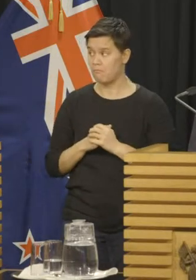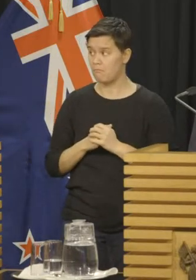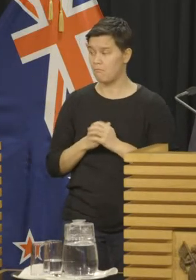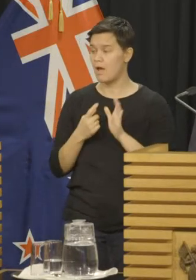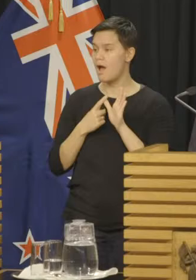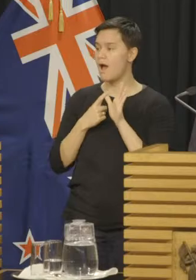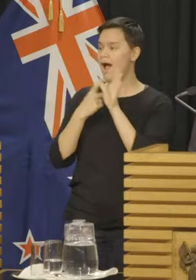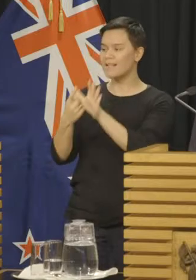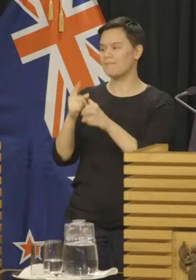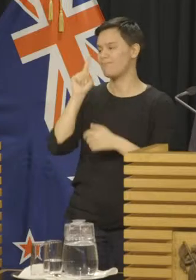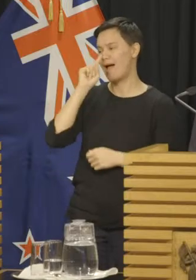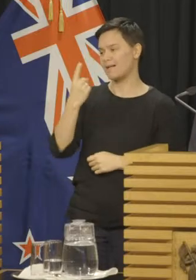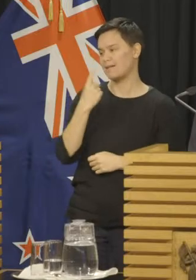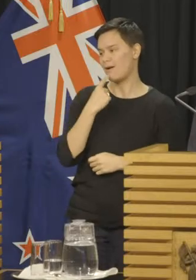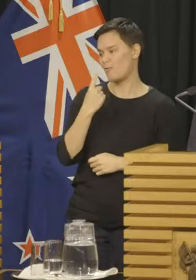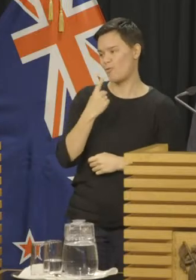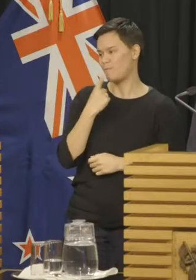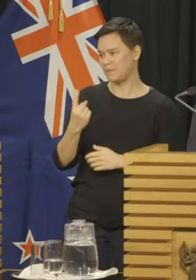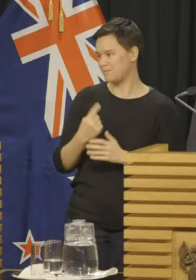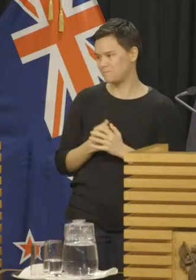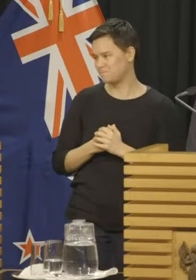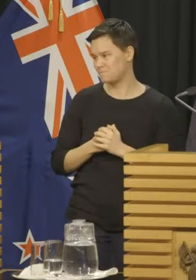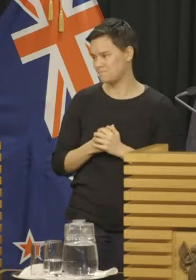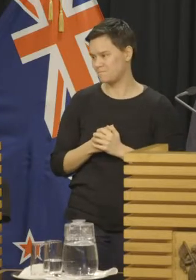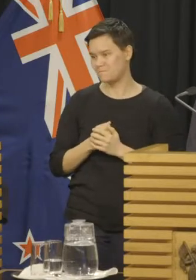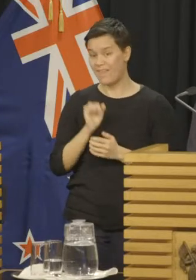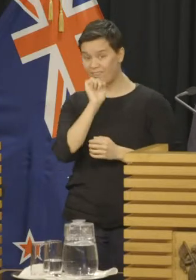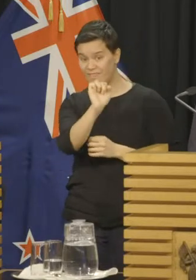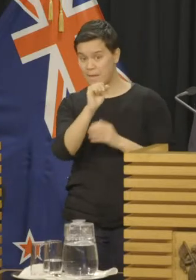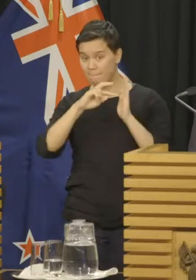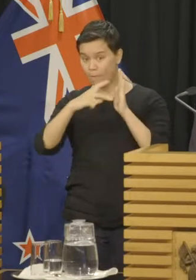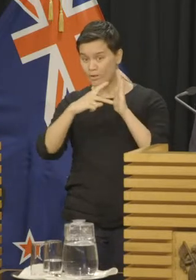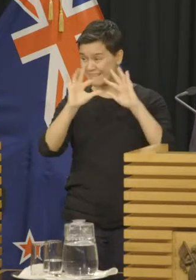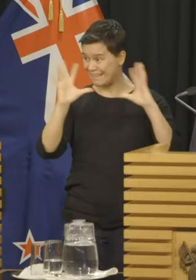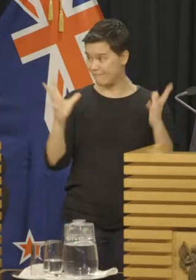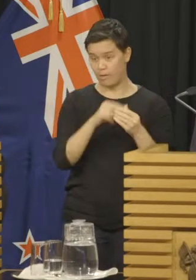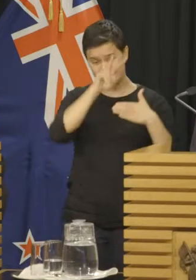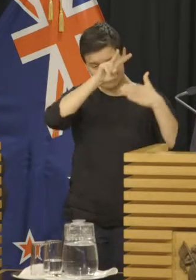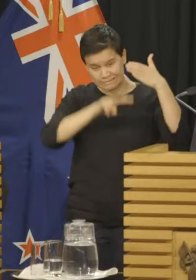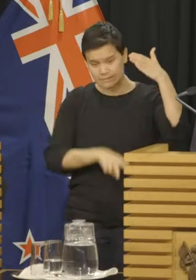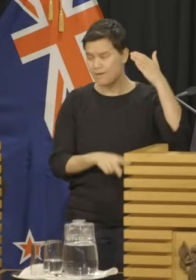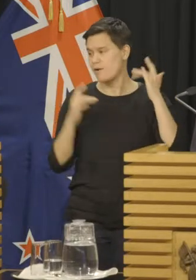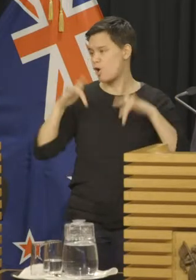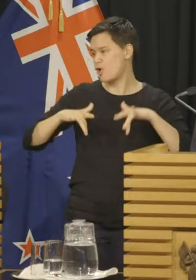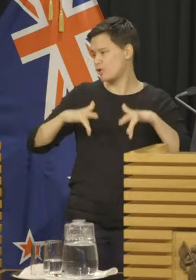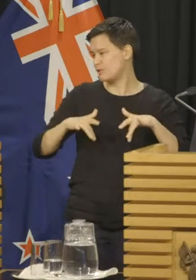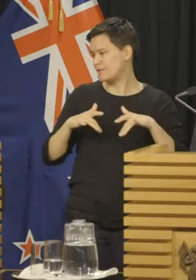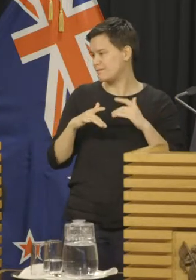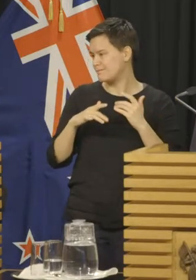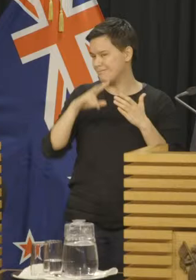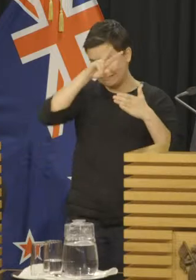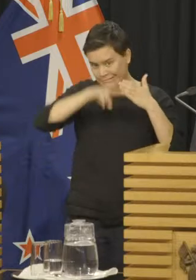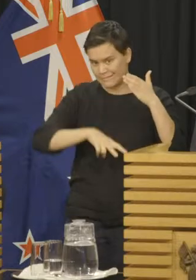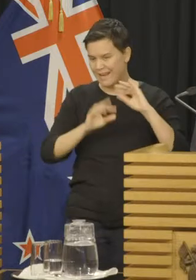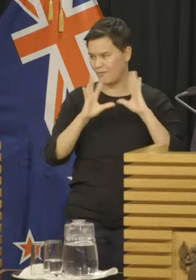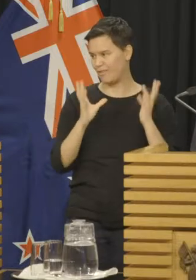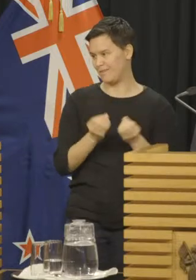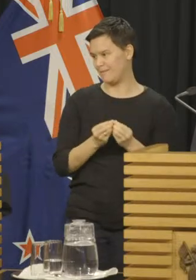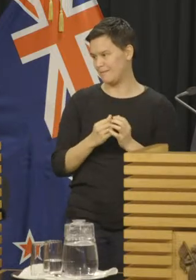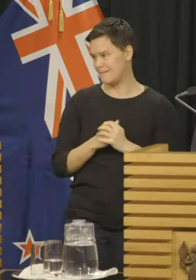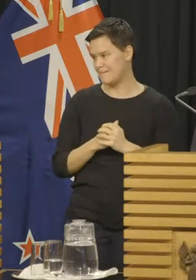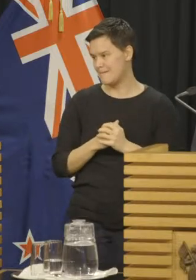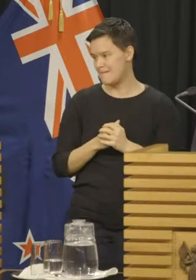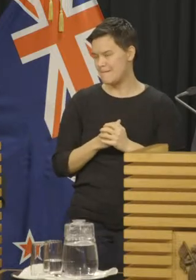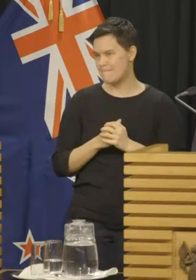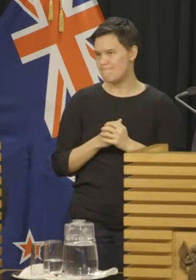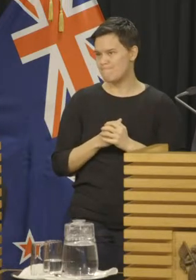directly because I haven't necessarily seen all of the policies which they are claiming have some similarity. What I have